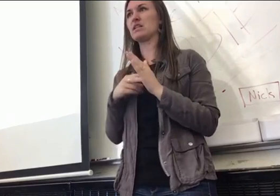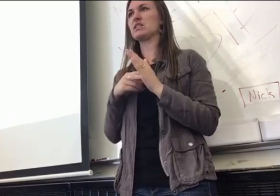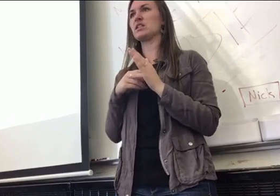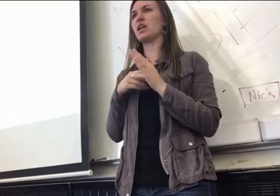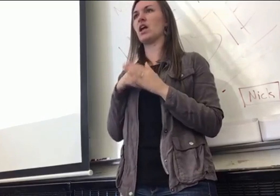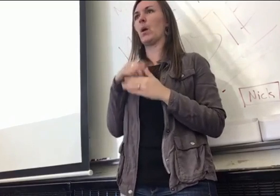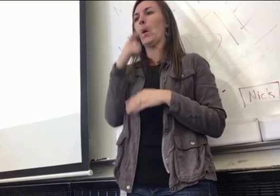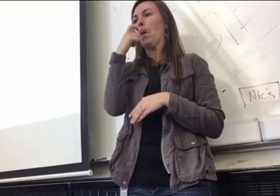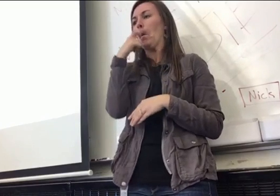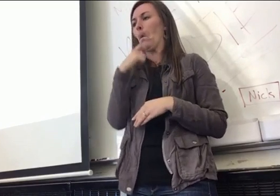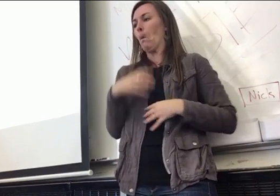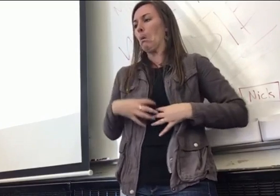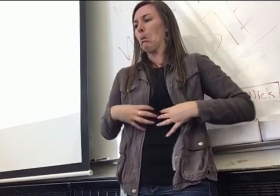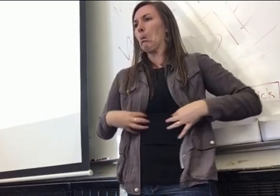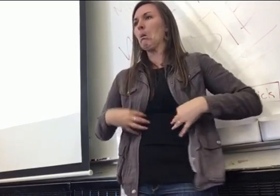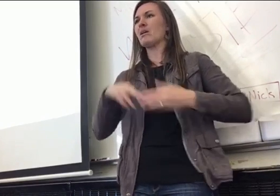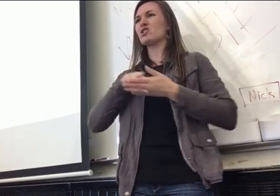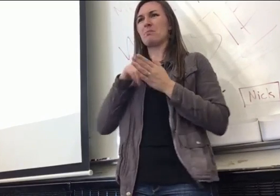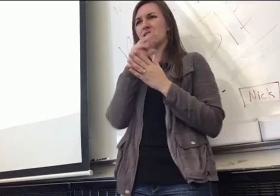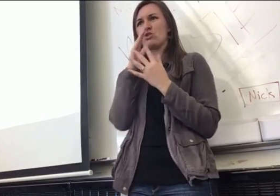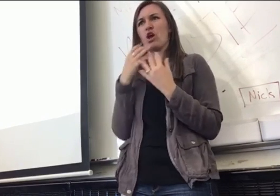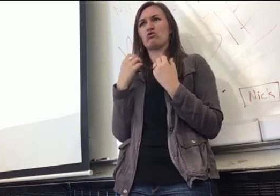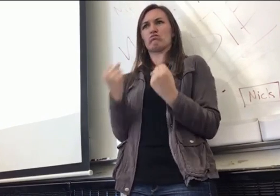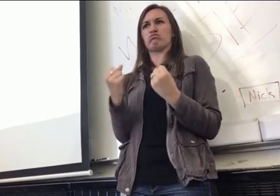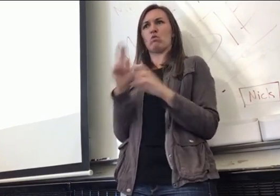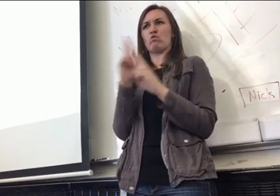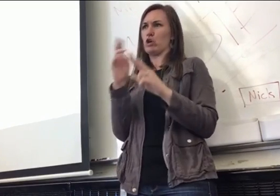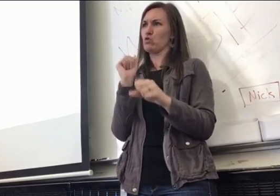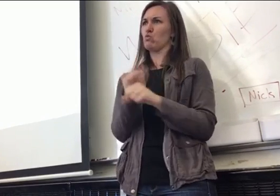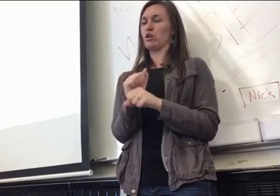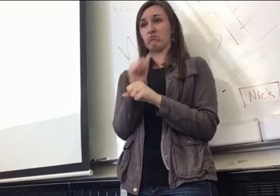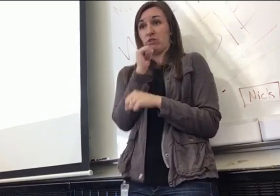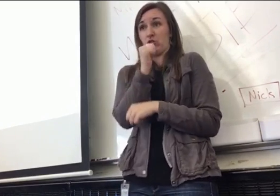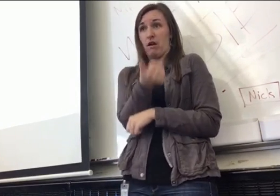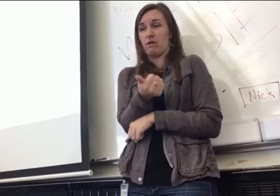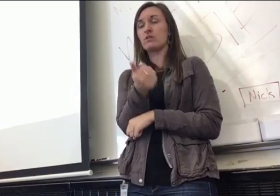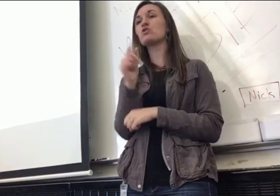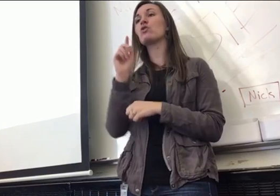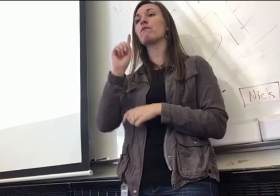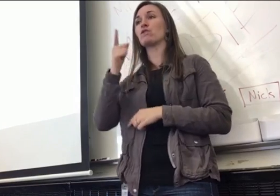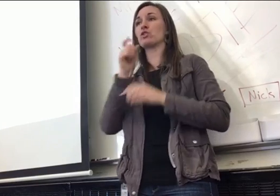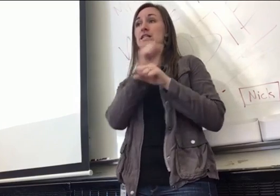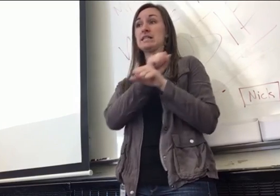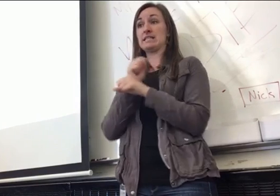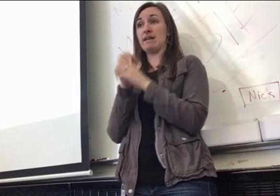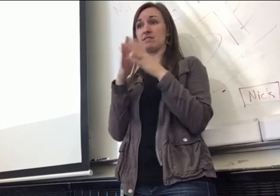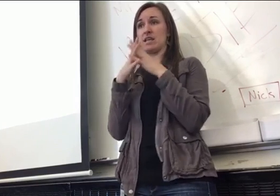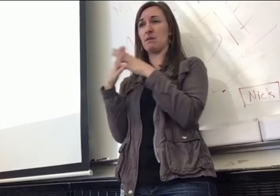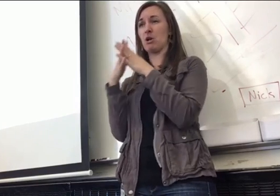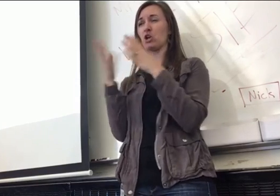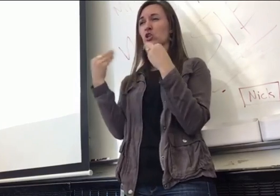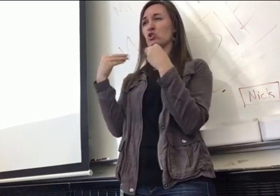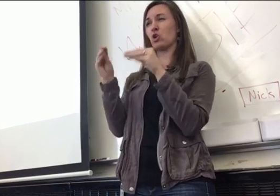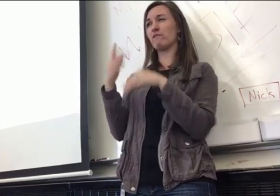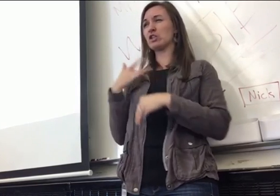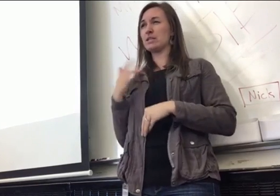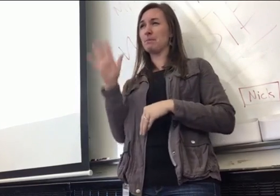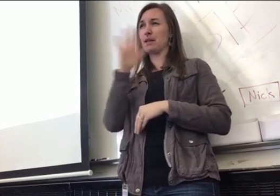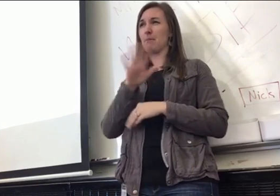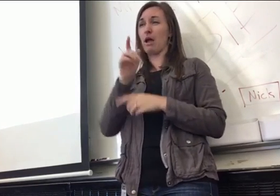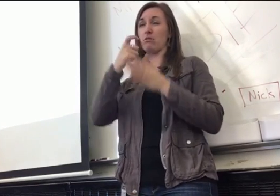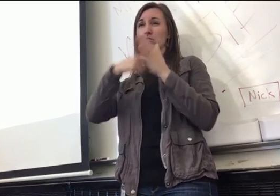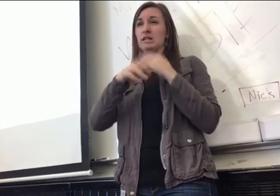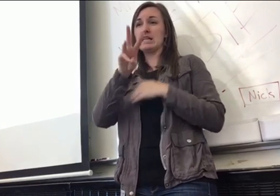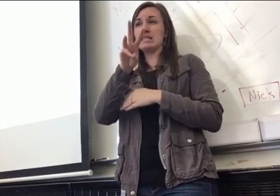weight, not as effective as a slave? Well, here's the thing. First off, slaves in America sold for about $600